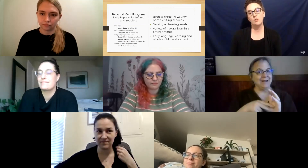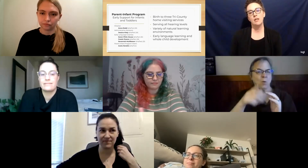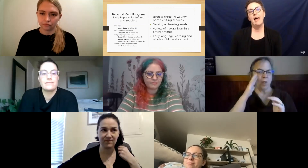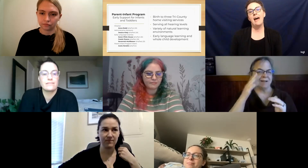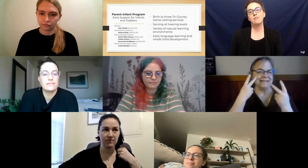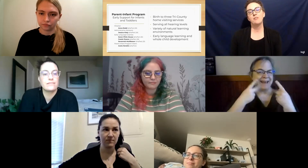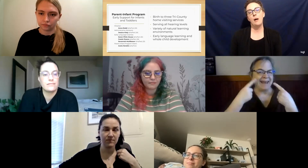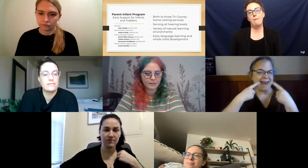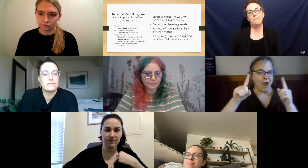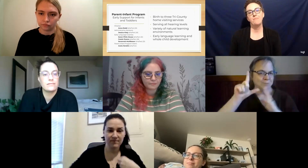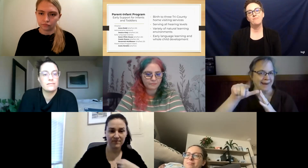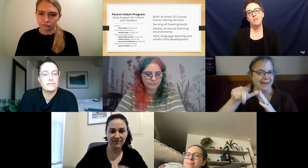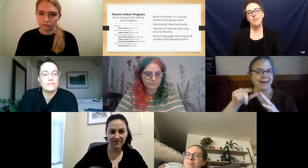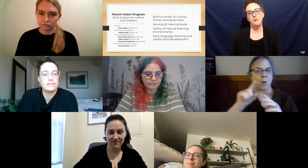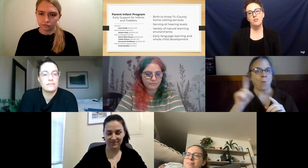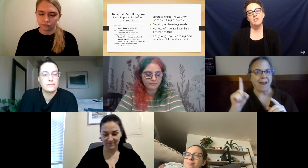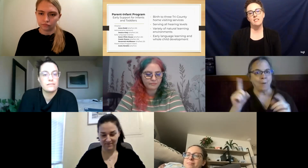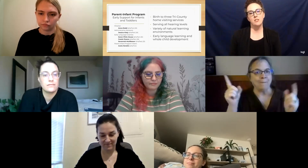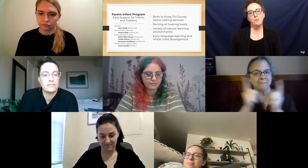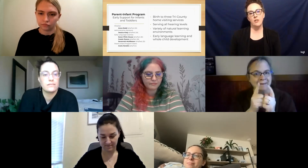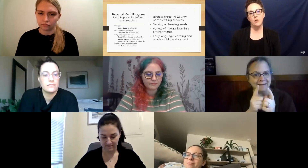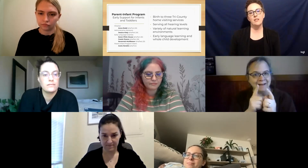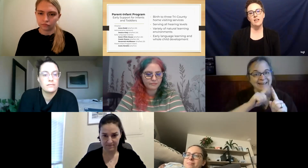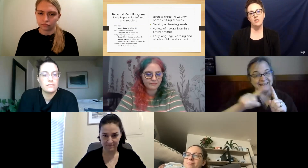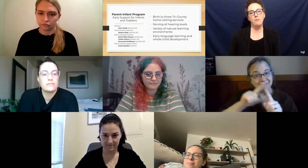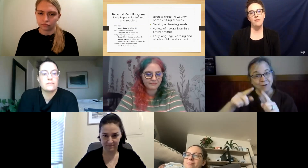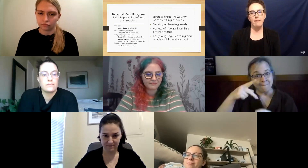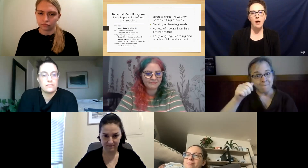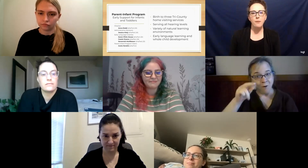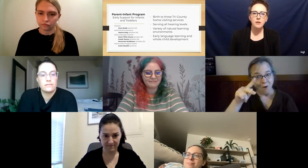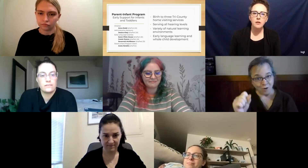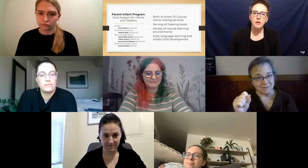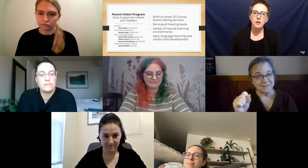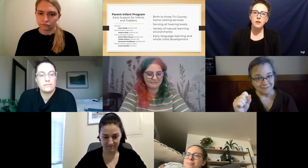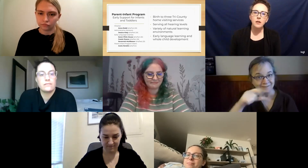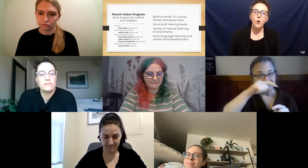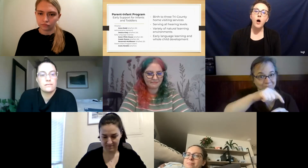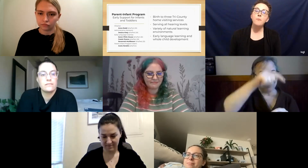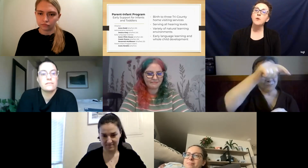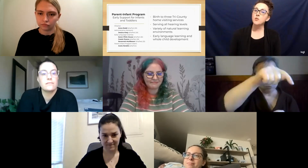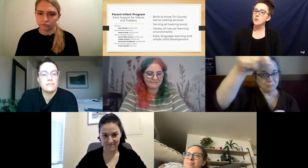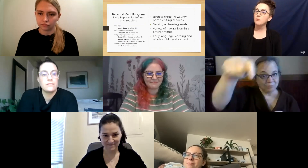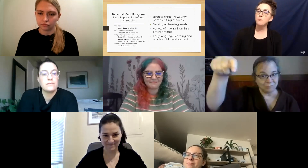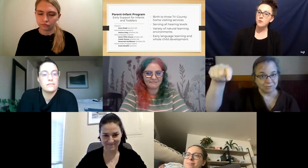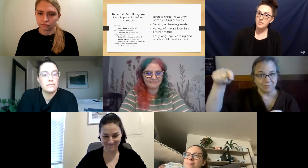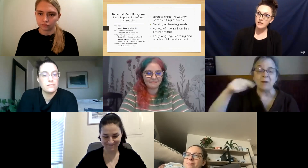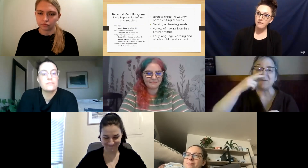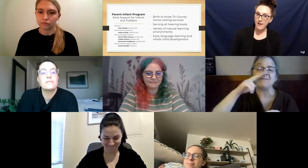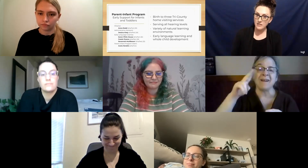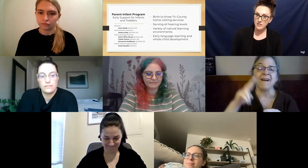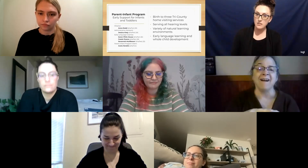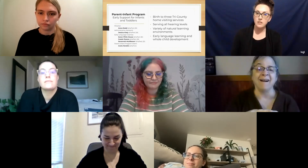also have the opportunity to support you in catching up in that lab. We also do some